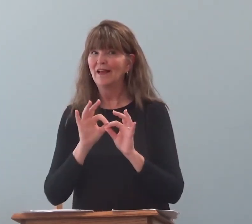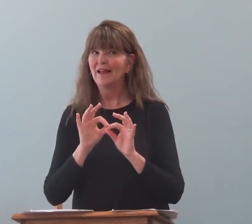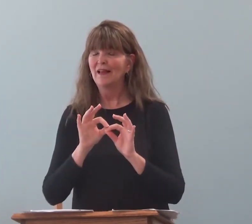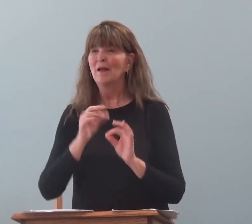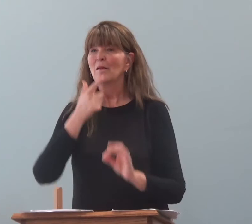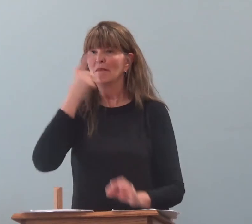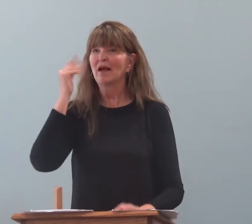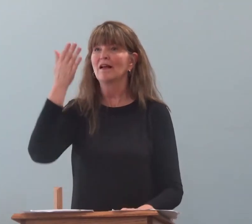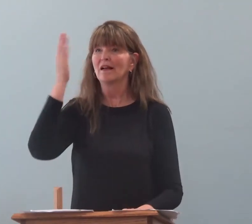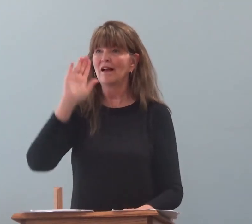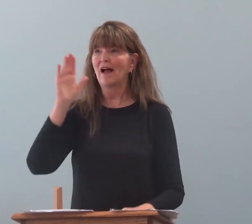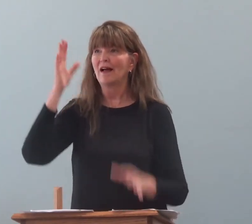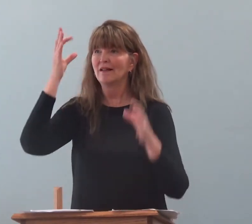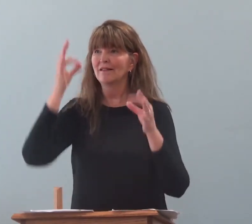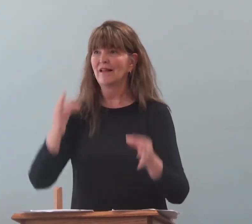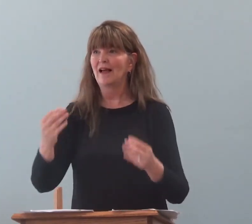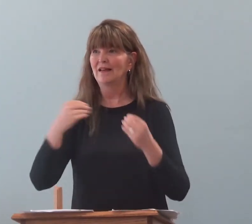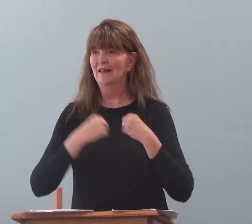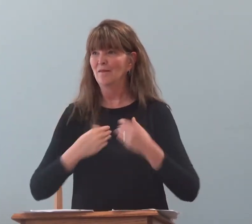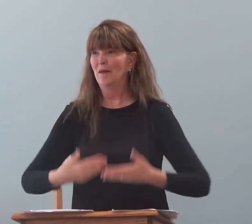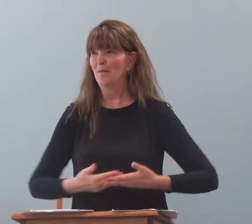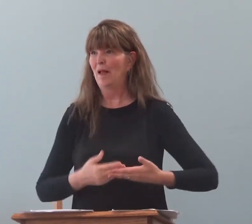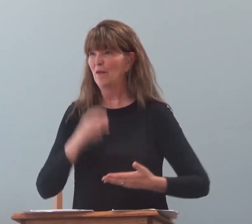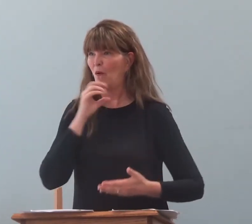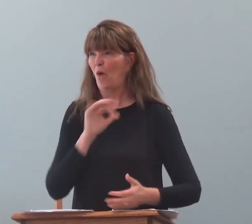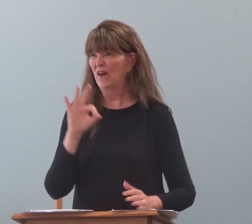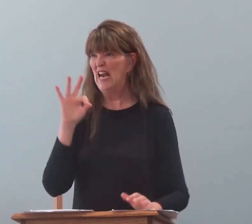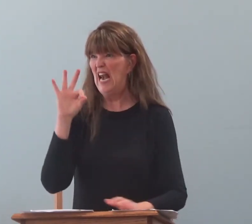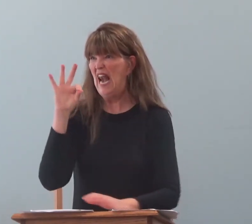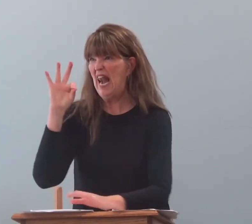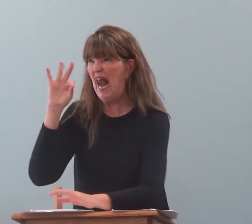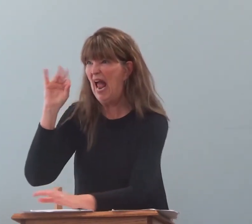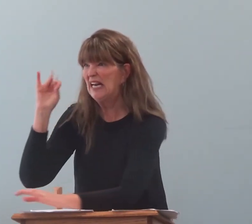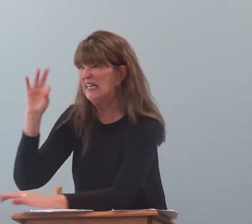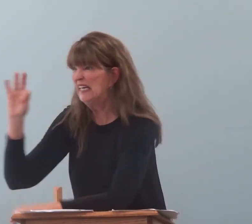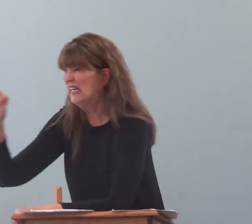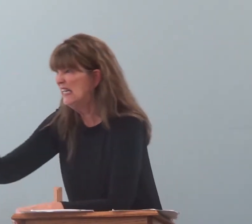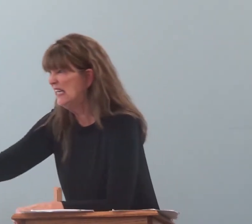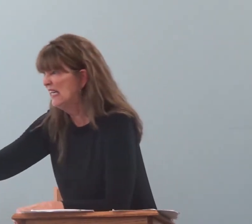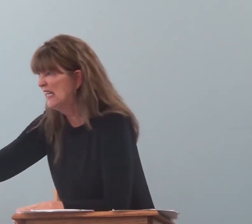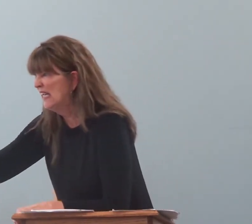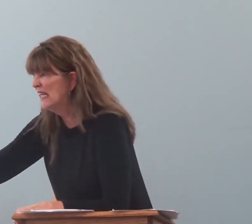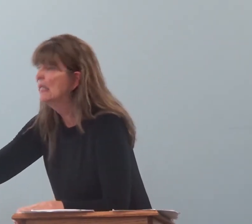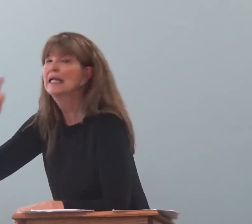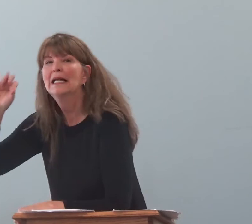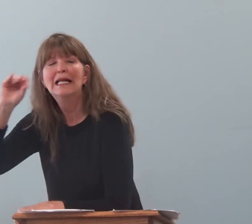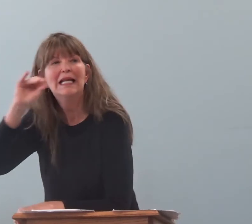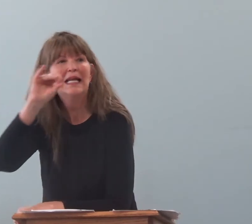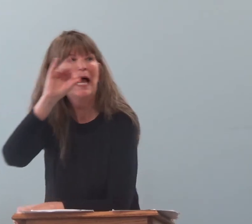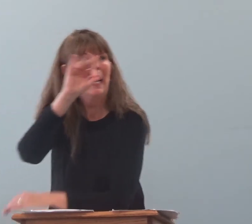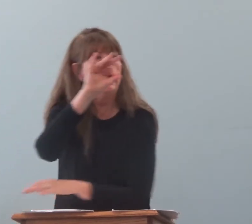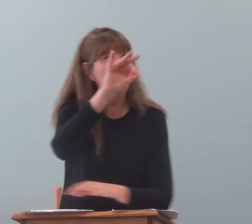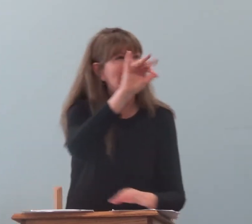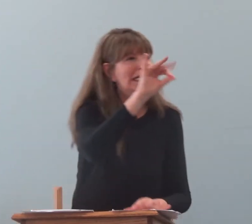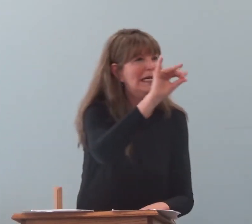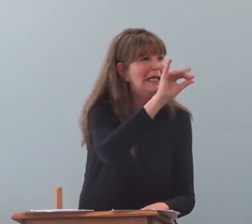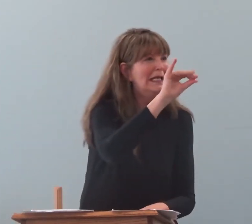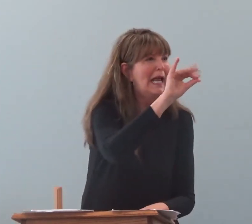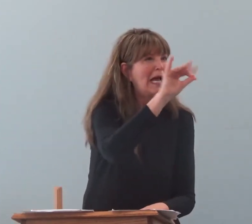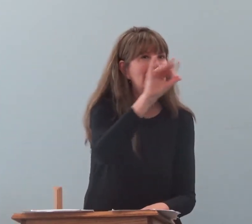chosen, I am worthy, because God has given me a baby even though I am 90 years